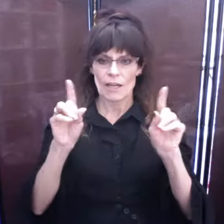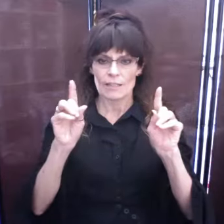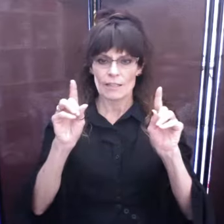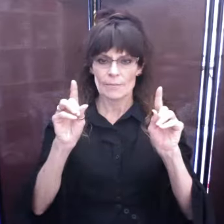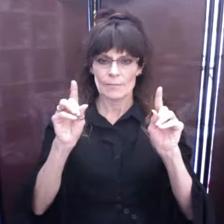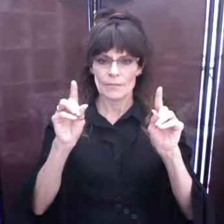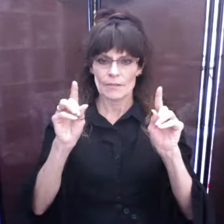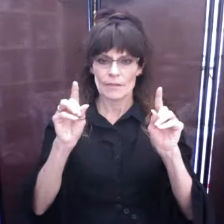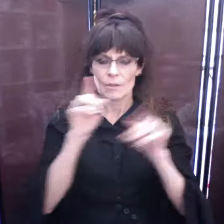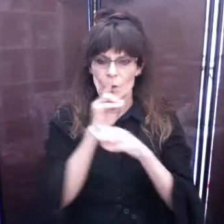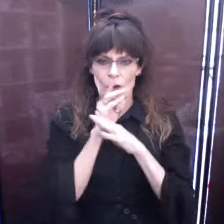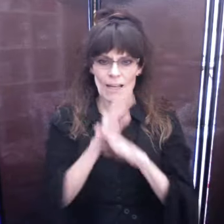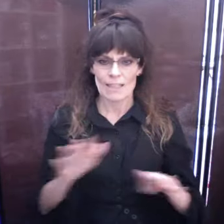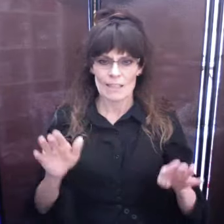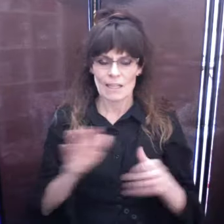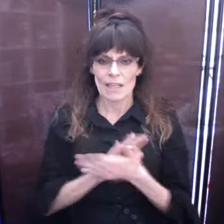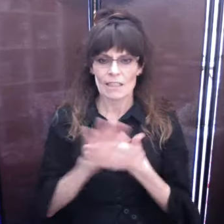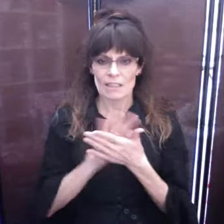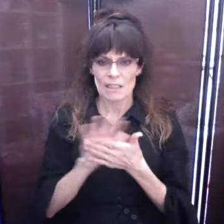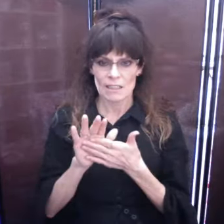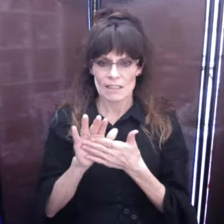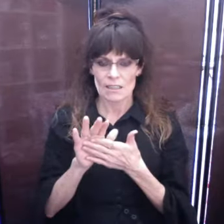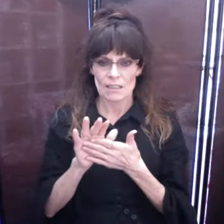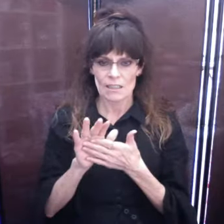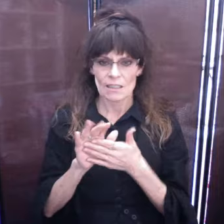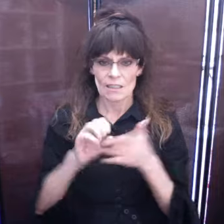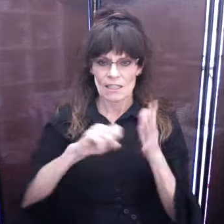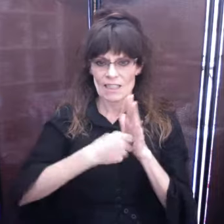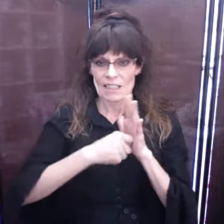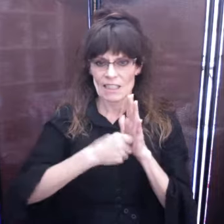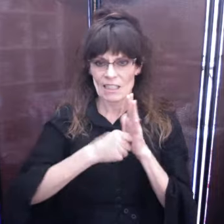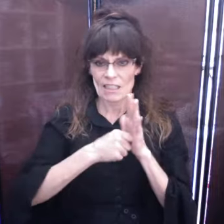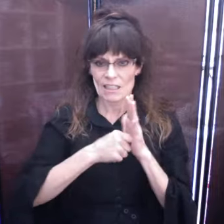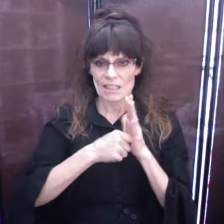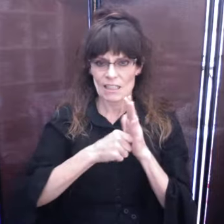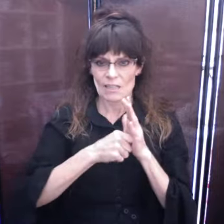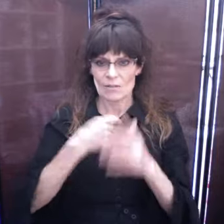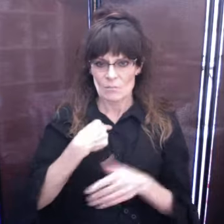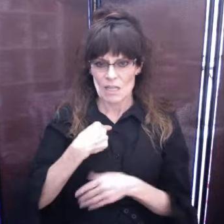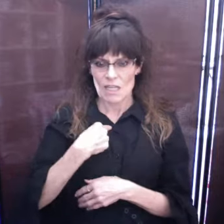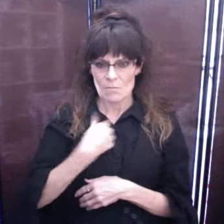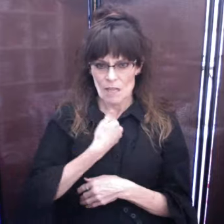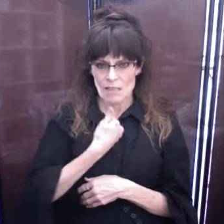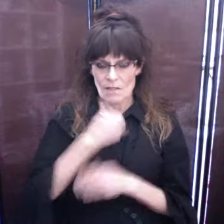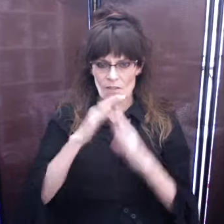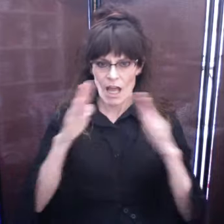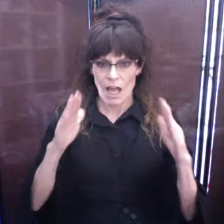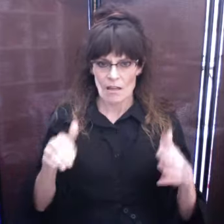quiet and it was clean, and I put the keys in, I had the keys, and it was just me in that house that I had grown up in, that I